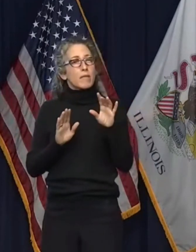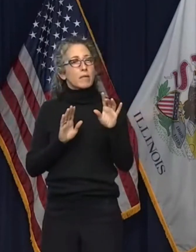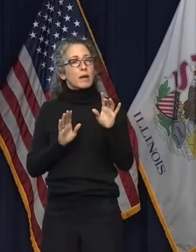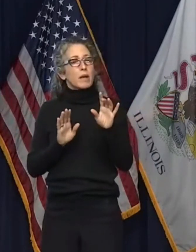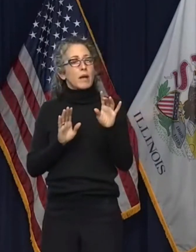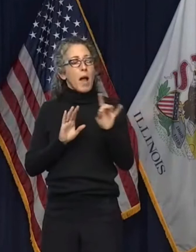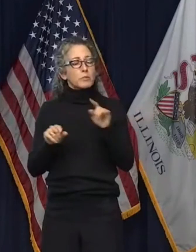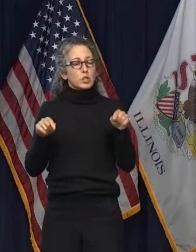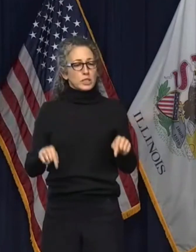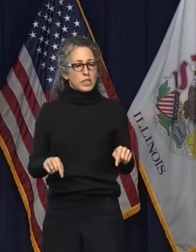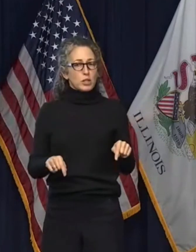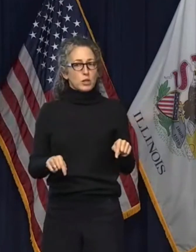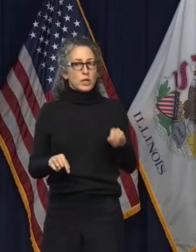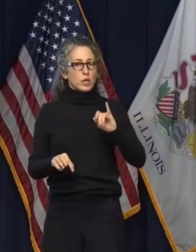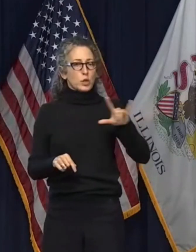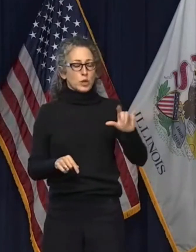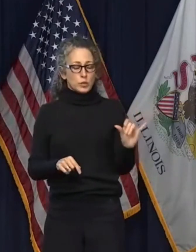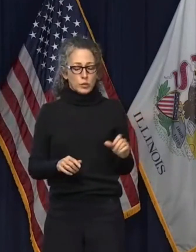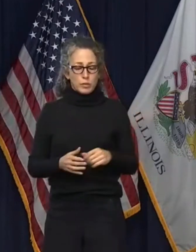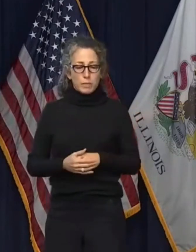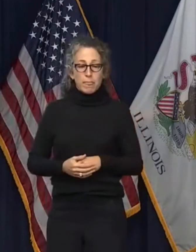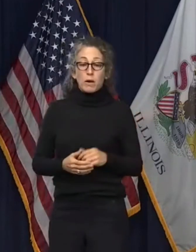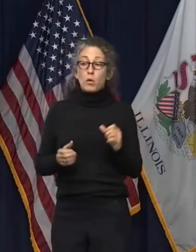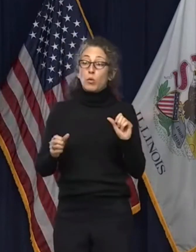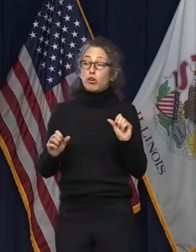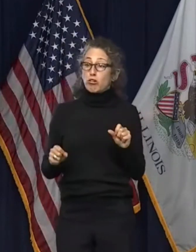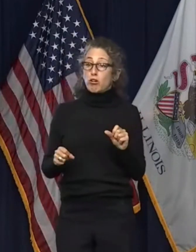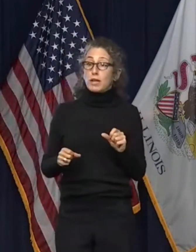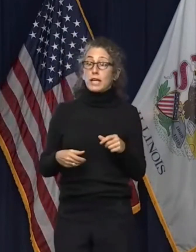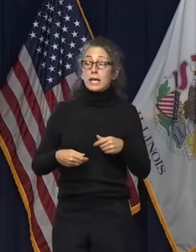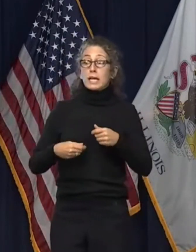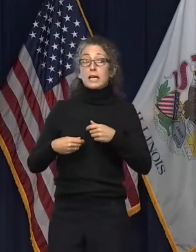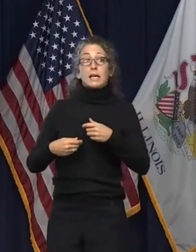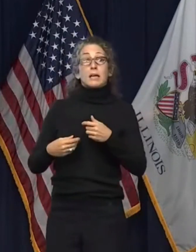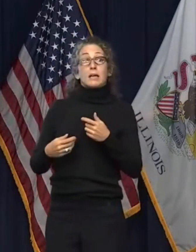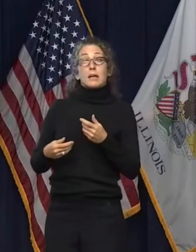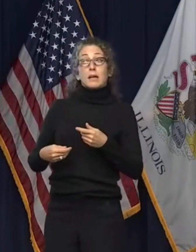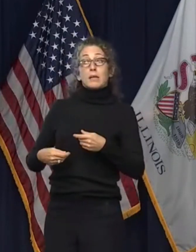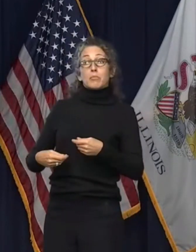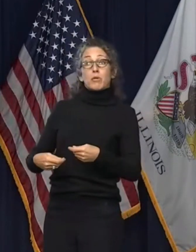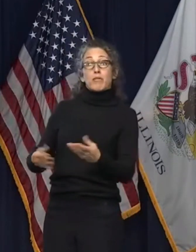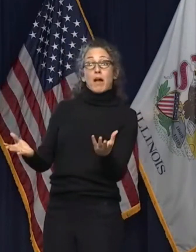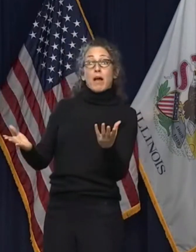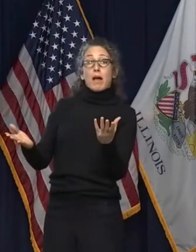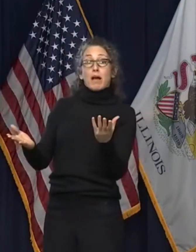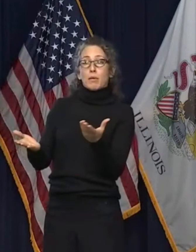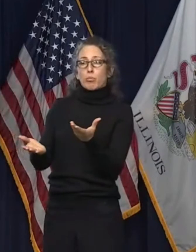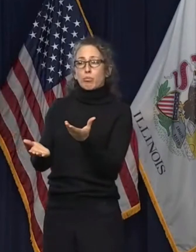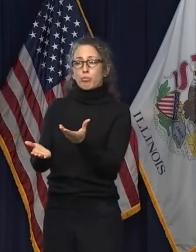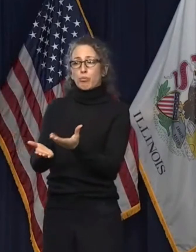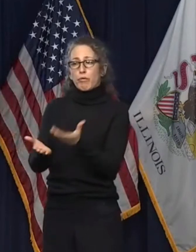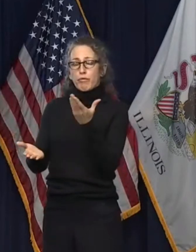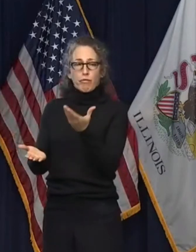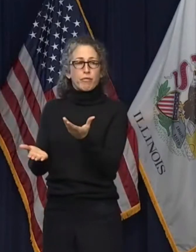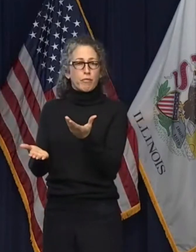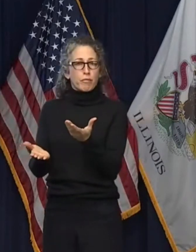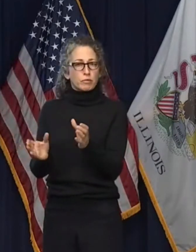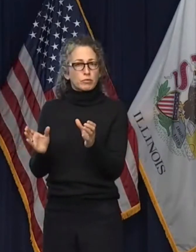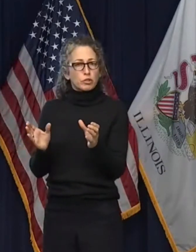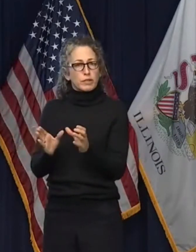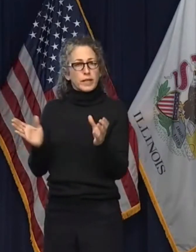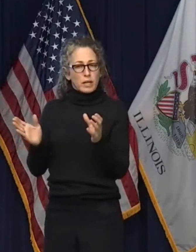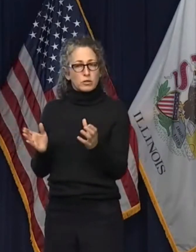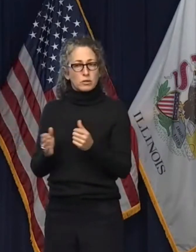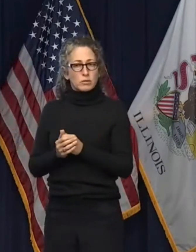as well. What we would like to do is to give everybody some ability to prove that they've had the vaccine, and